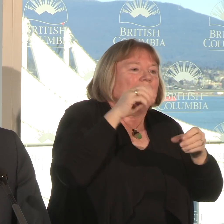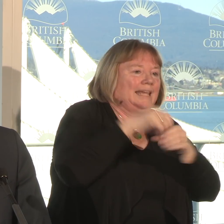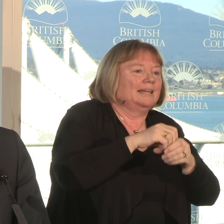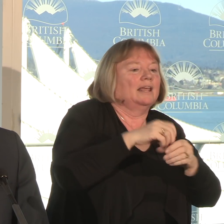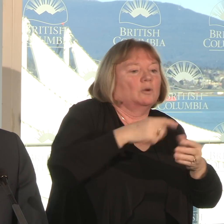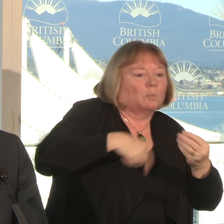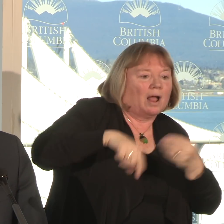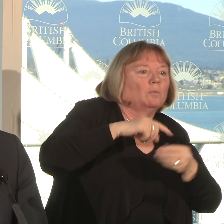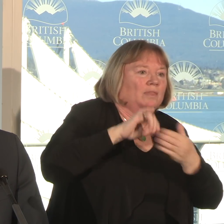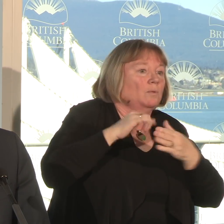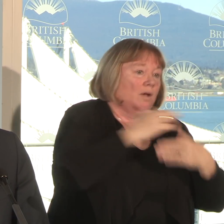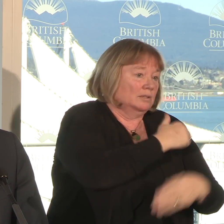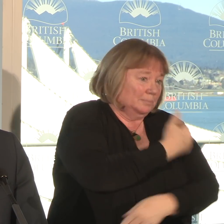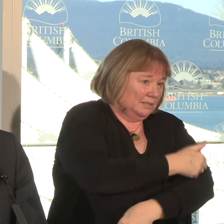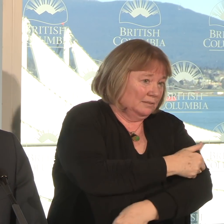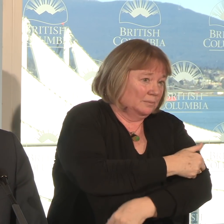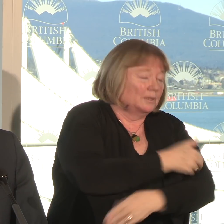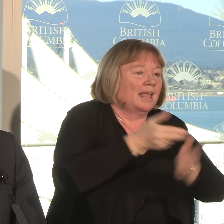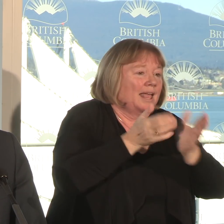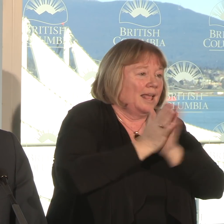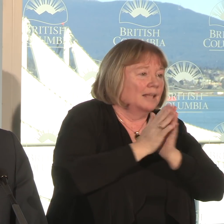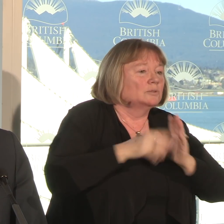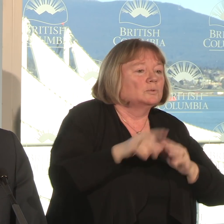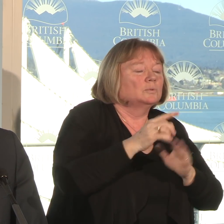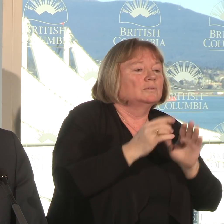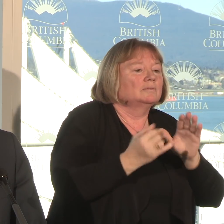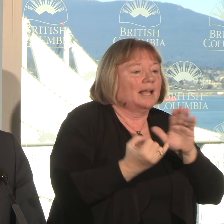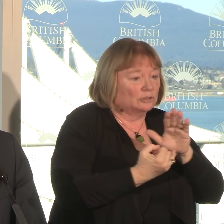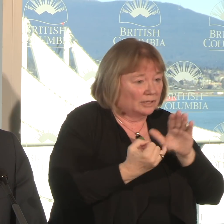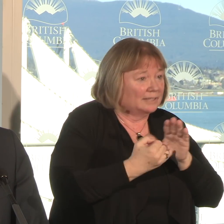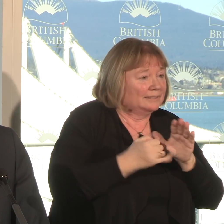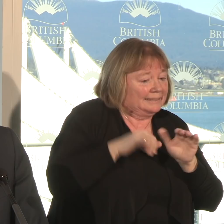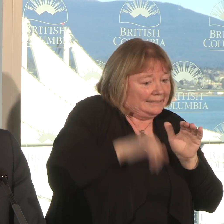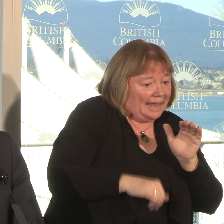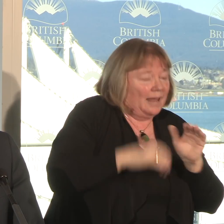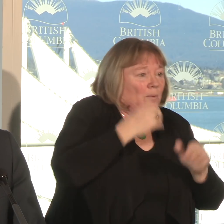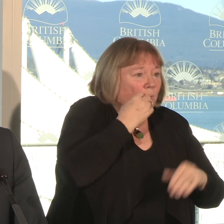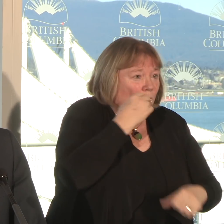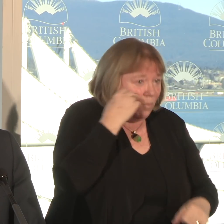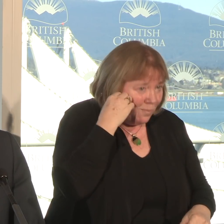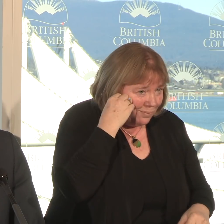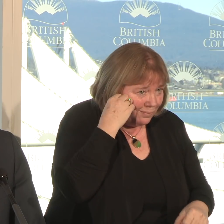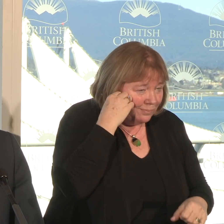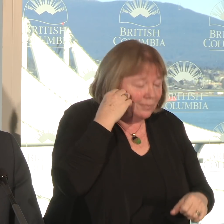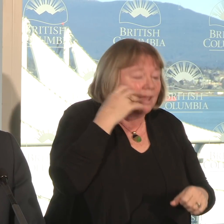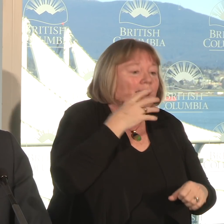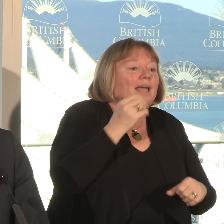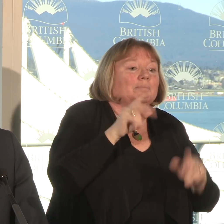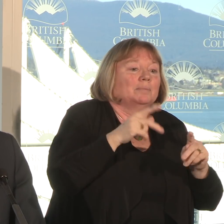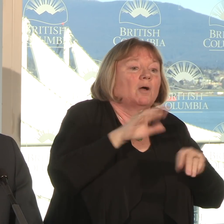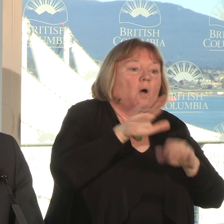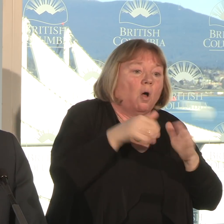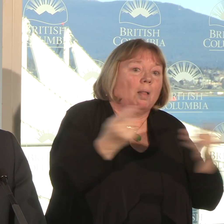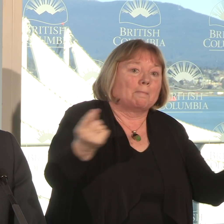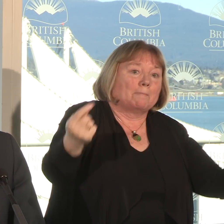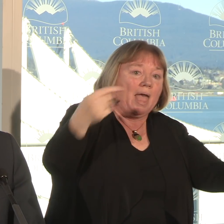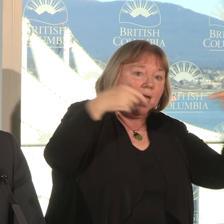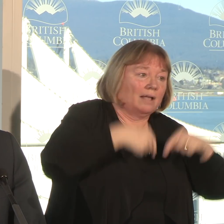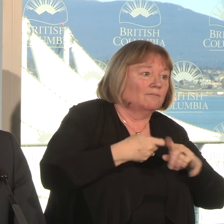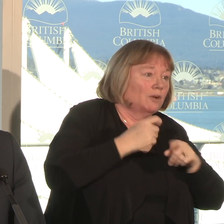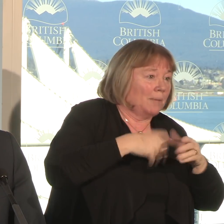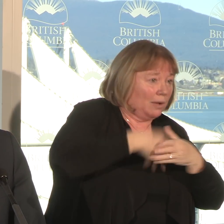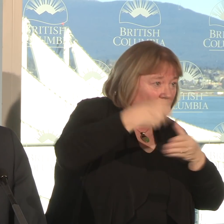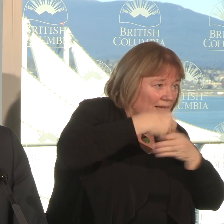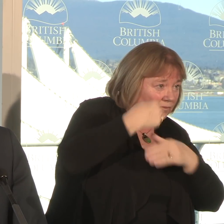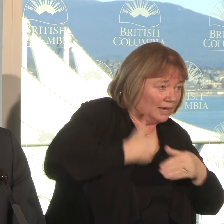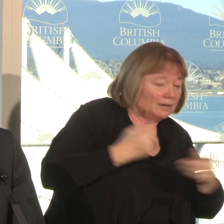we're asking people to do with mild illness is to isolate at home, and the direction to all people returning to Canada to isolate at home